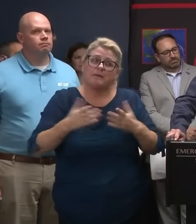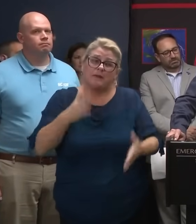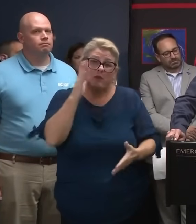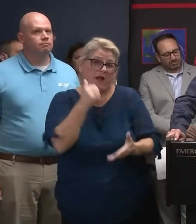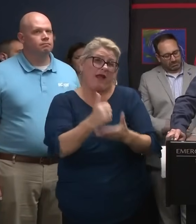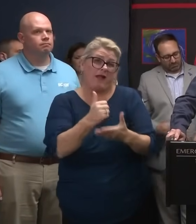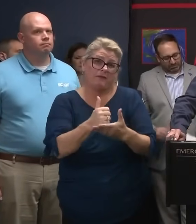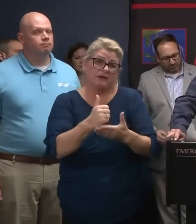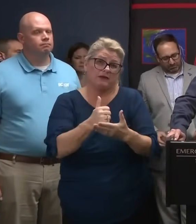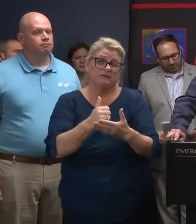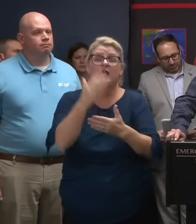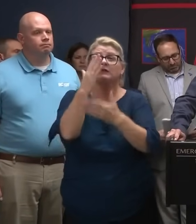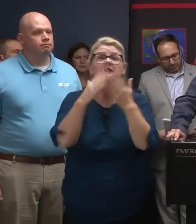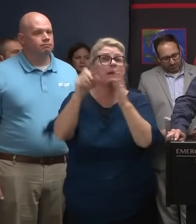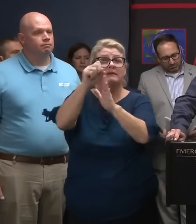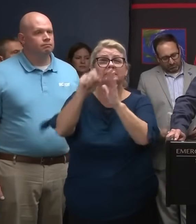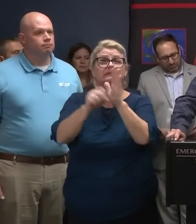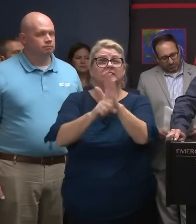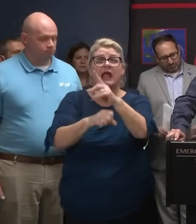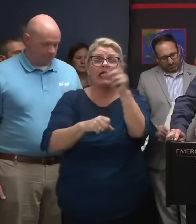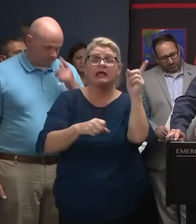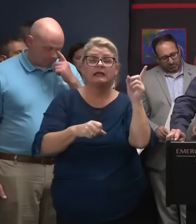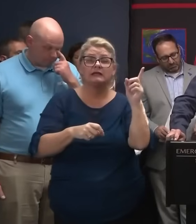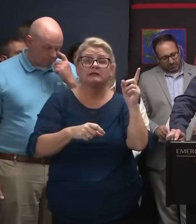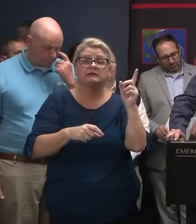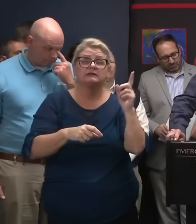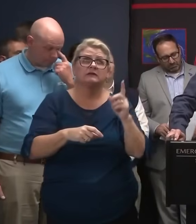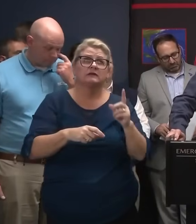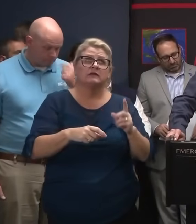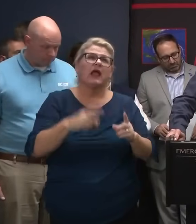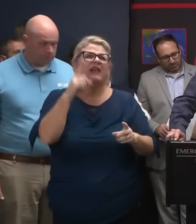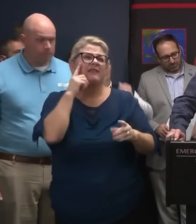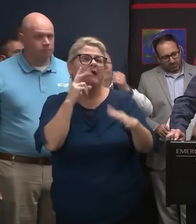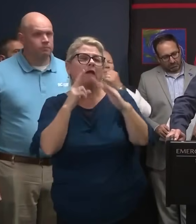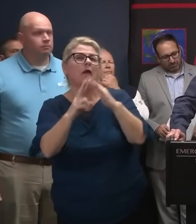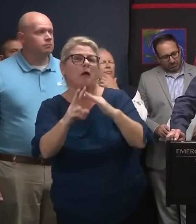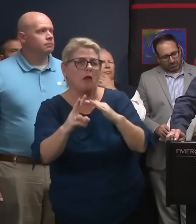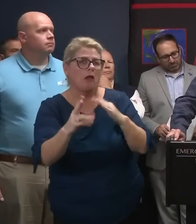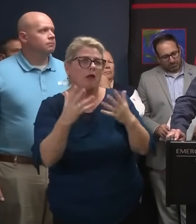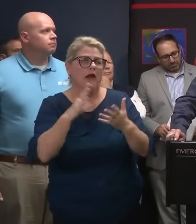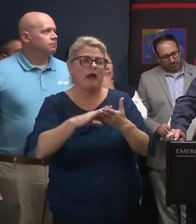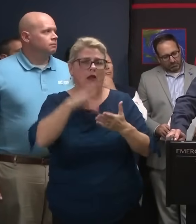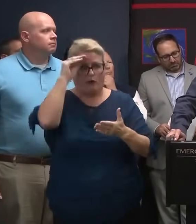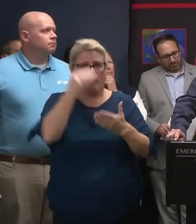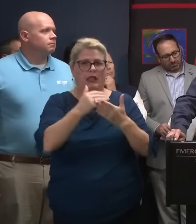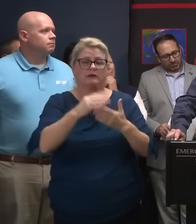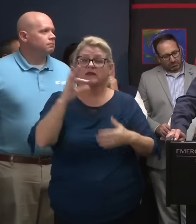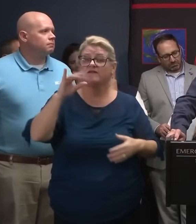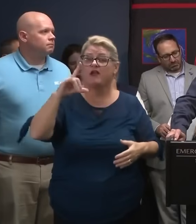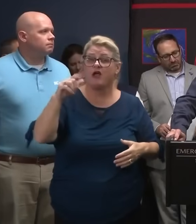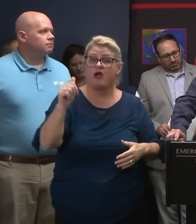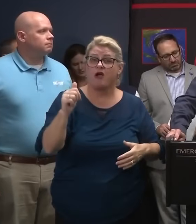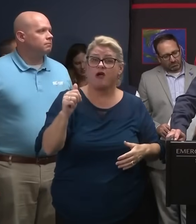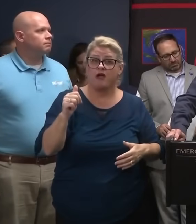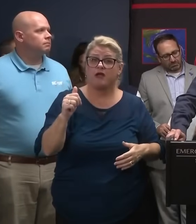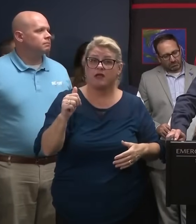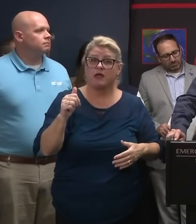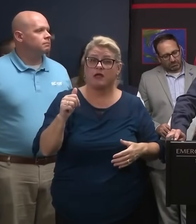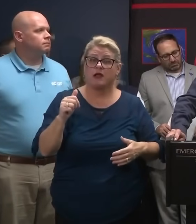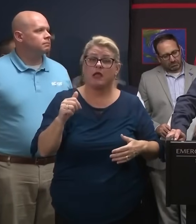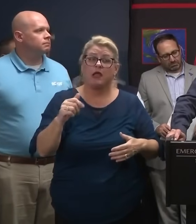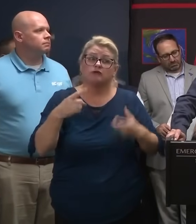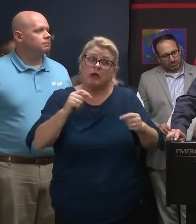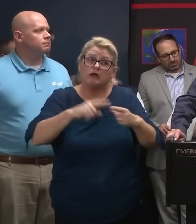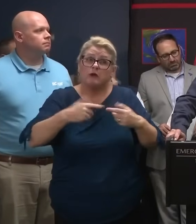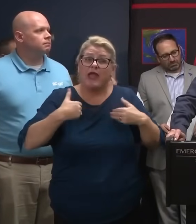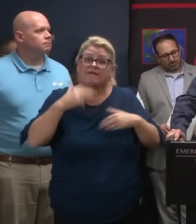in some states, they, again, in thinking ahead, lessons learned, some states, I think Florida, to get a building permit,